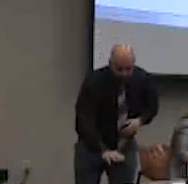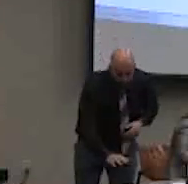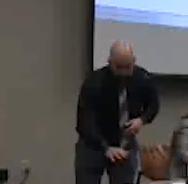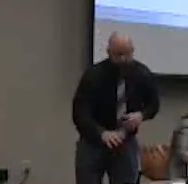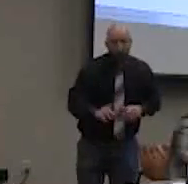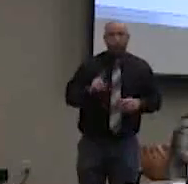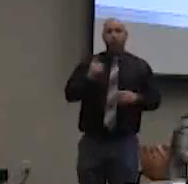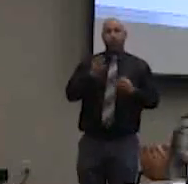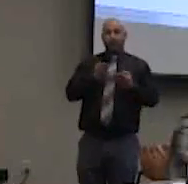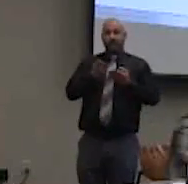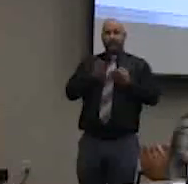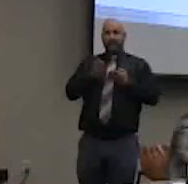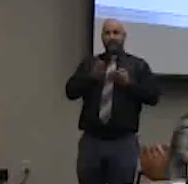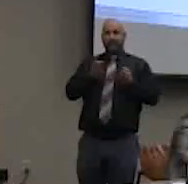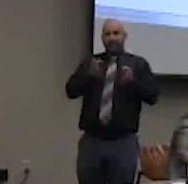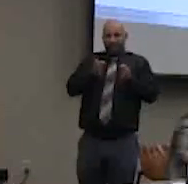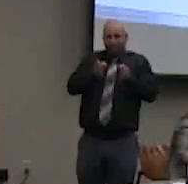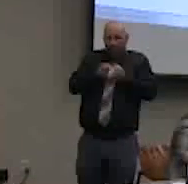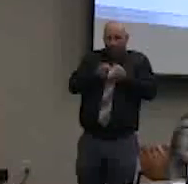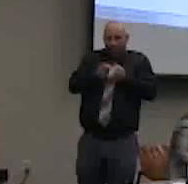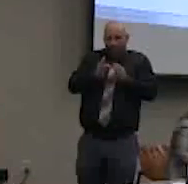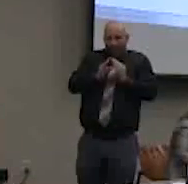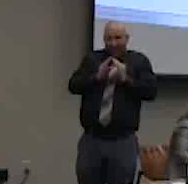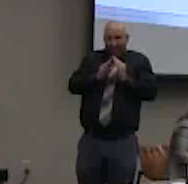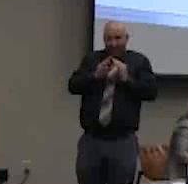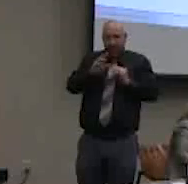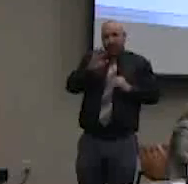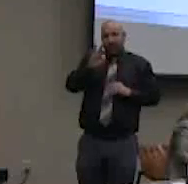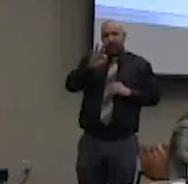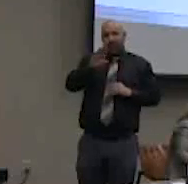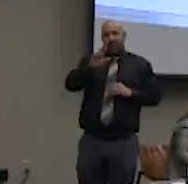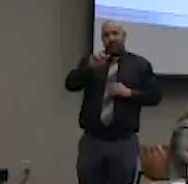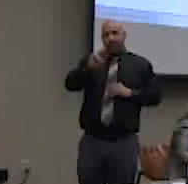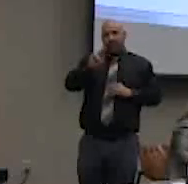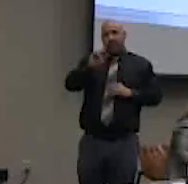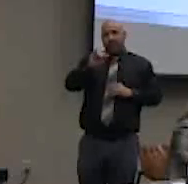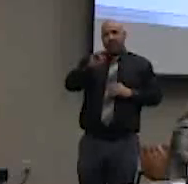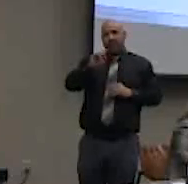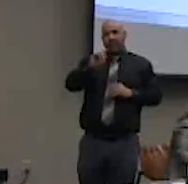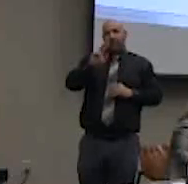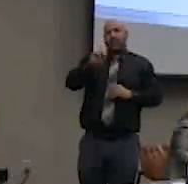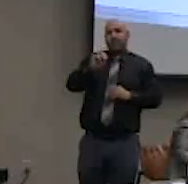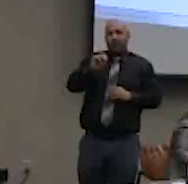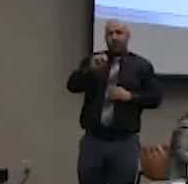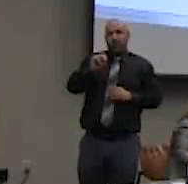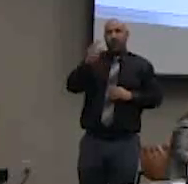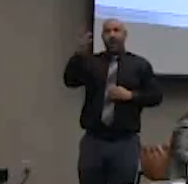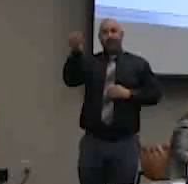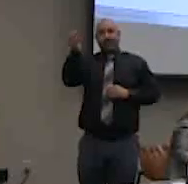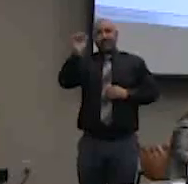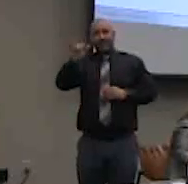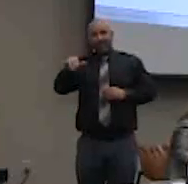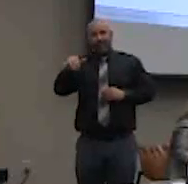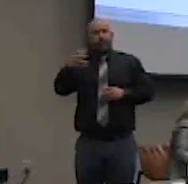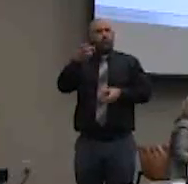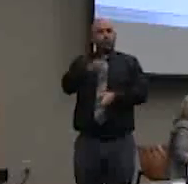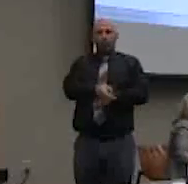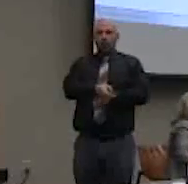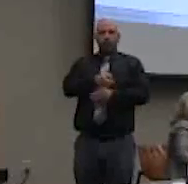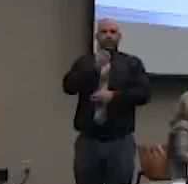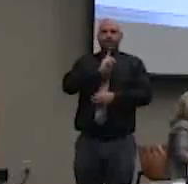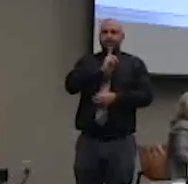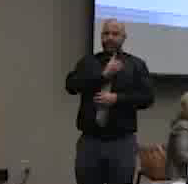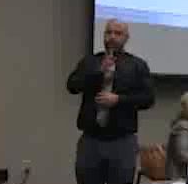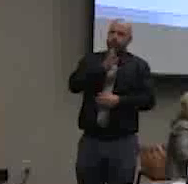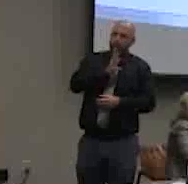in an outlying area, it's very difficult for you as a single mother and for families in